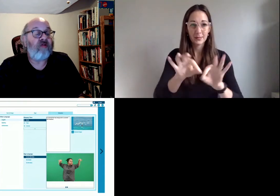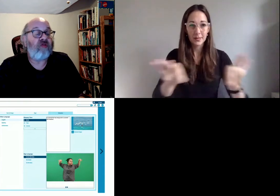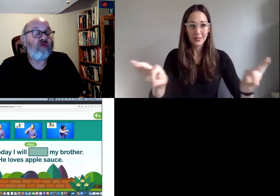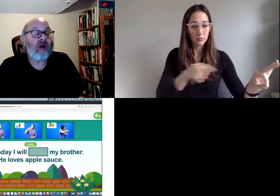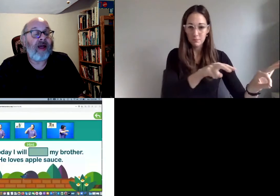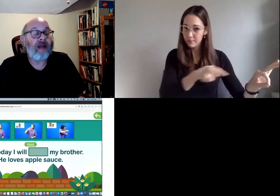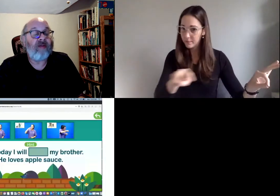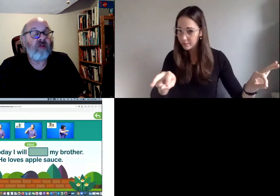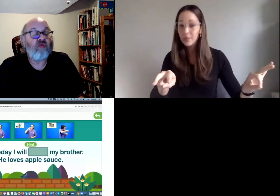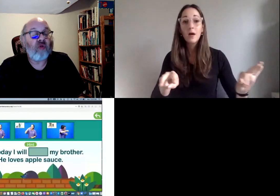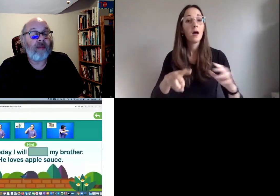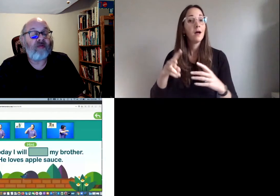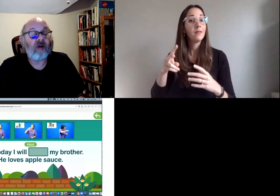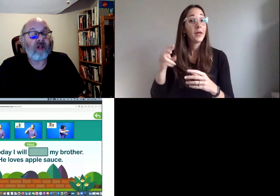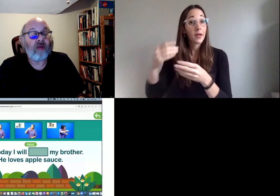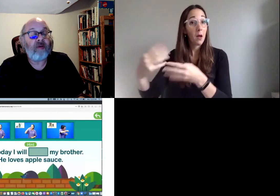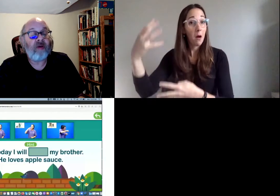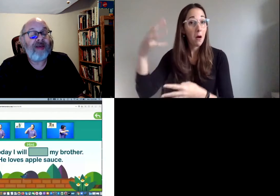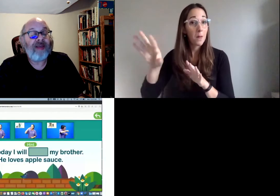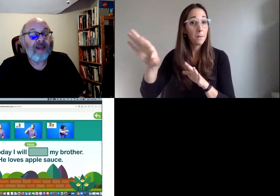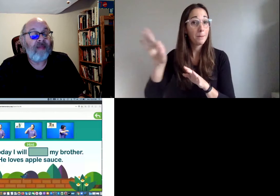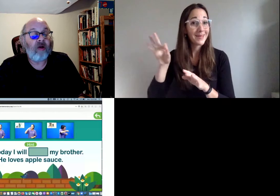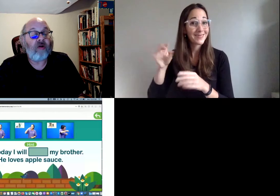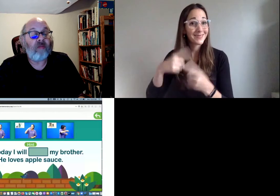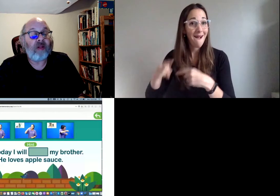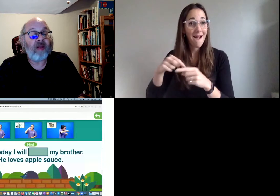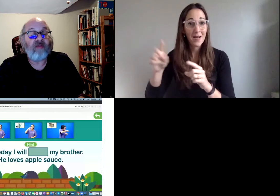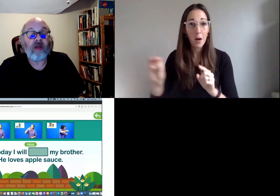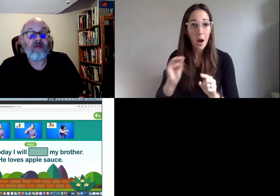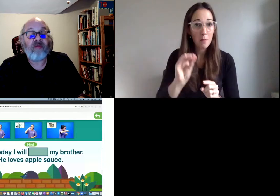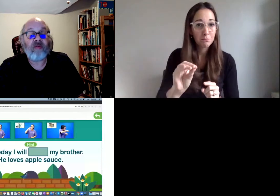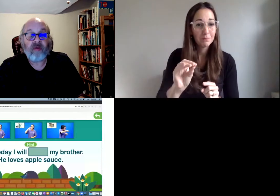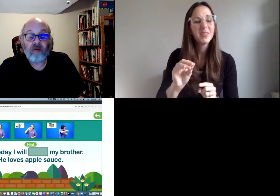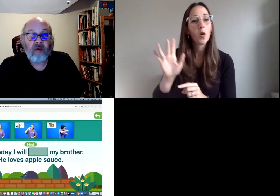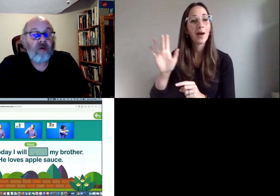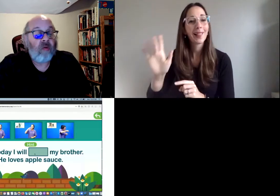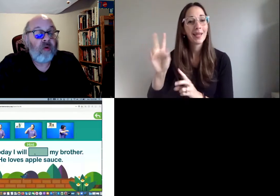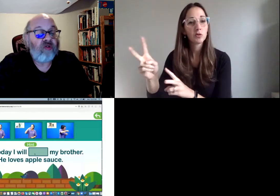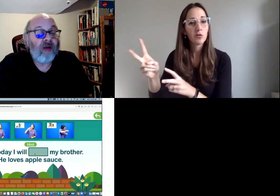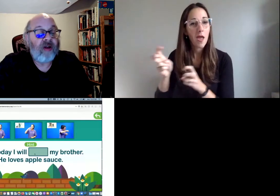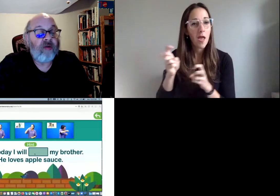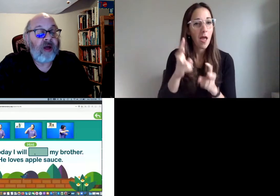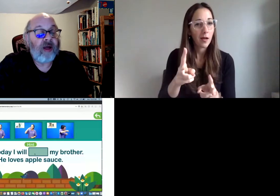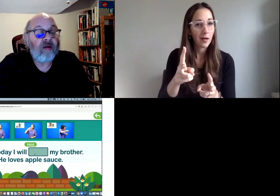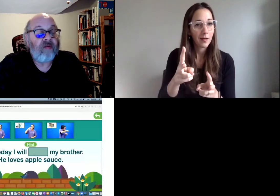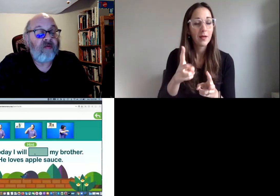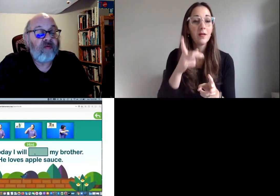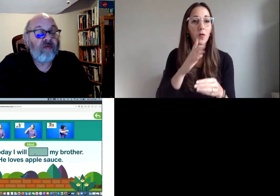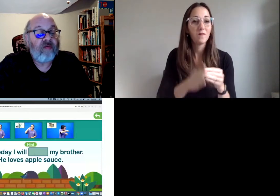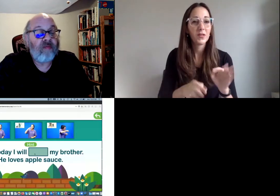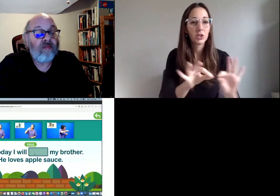player just drags and drops the clip in there to complete the sentence. We also have another kind